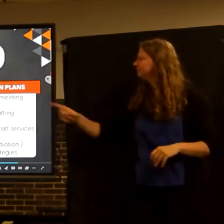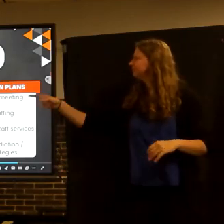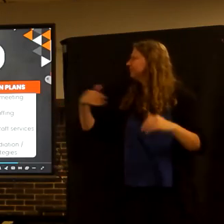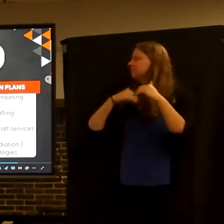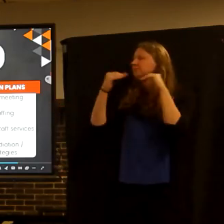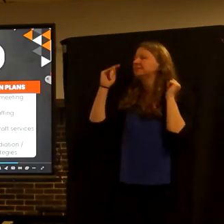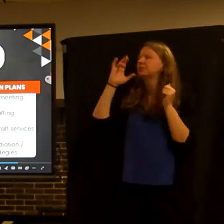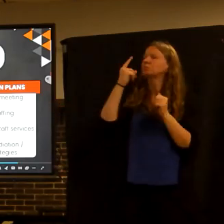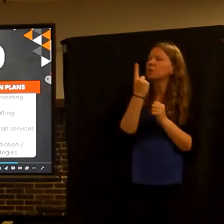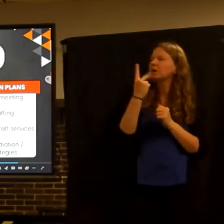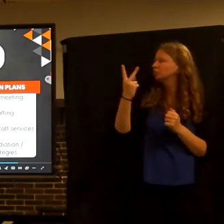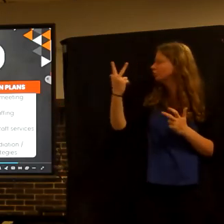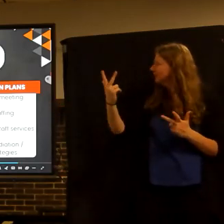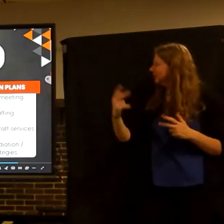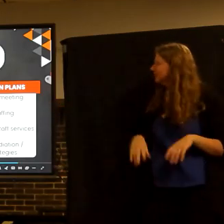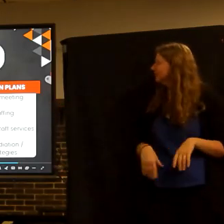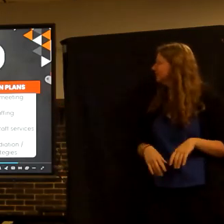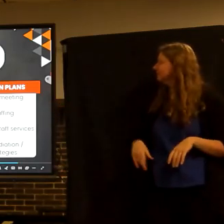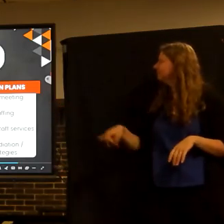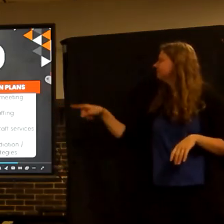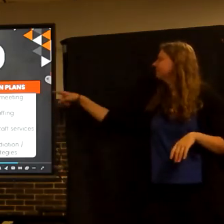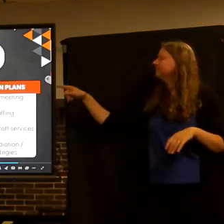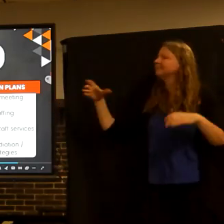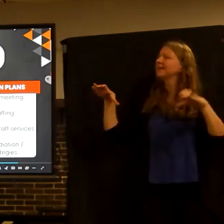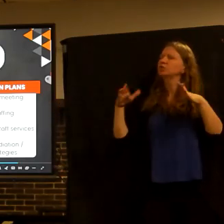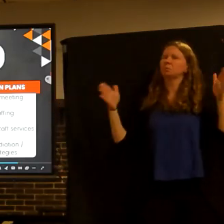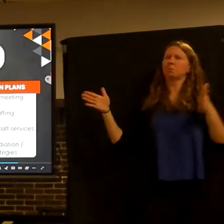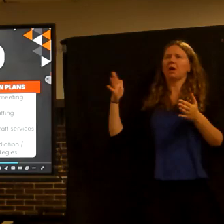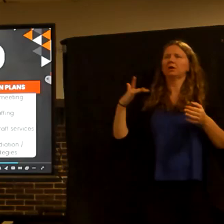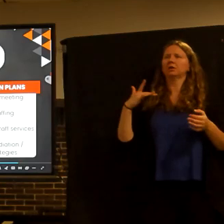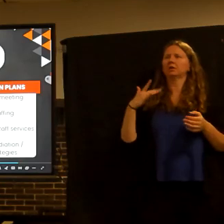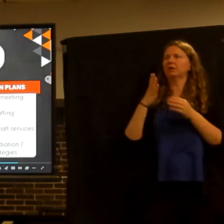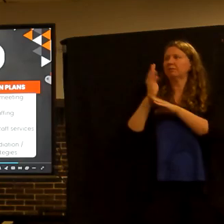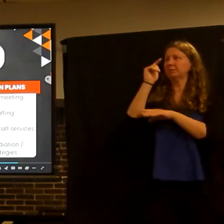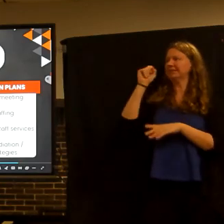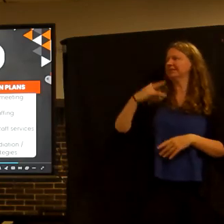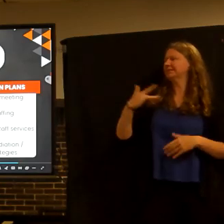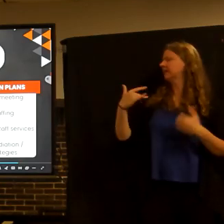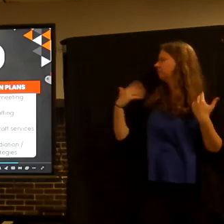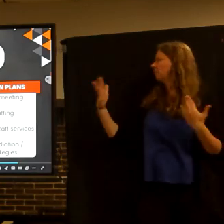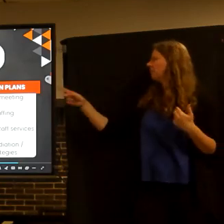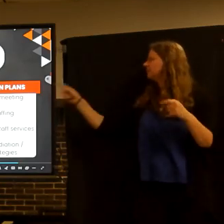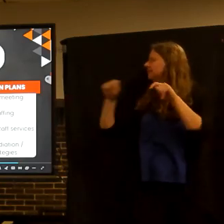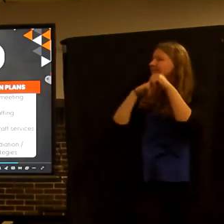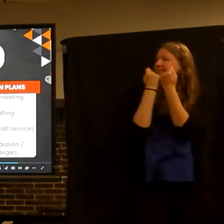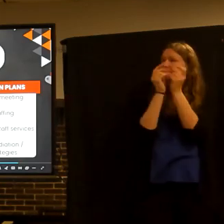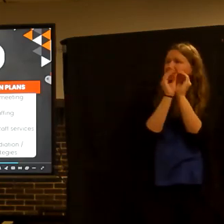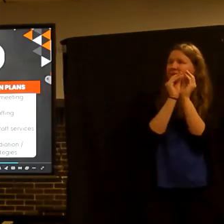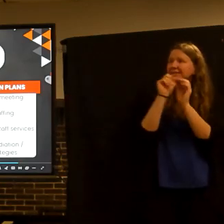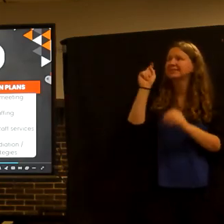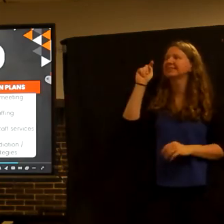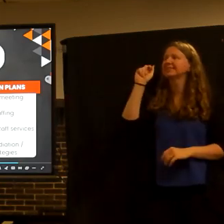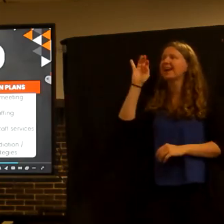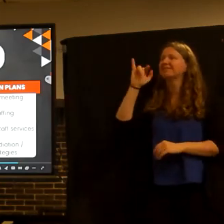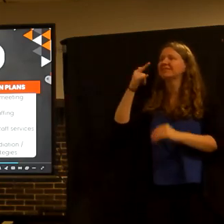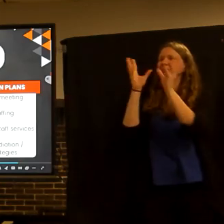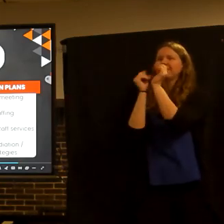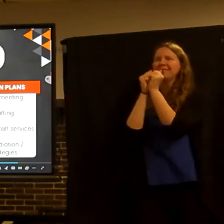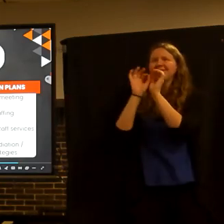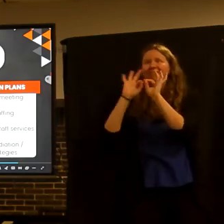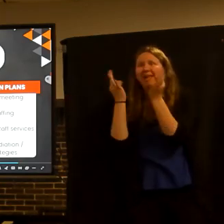and provide supports and interventions. So Tier 1, 2, and 3 are the intervention approaches that we take. And then we